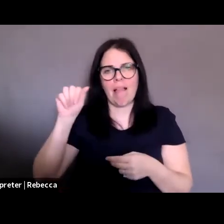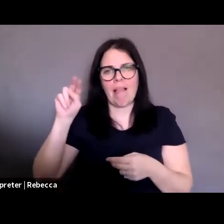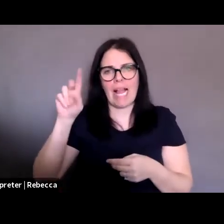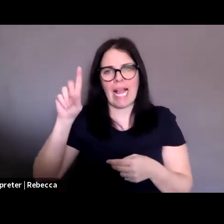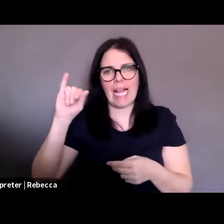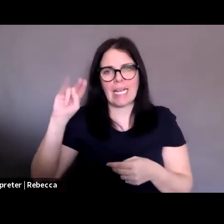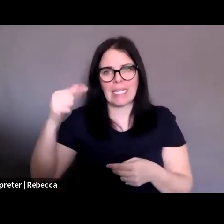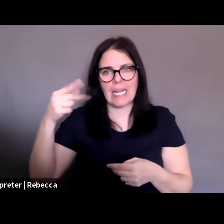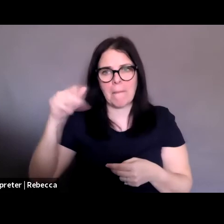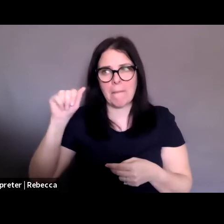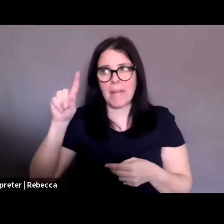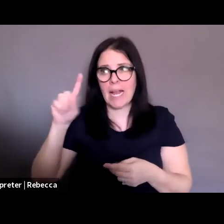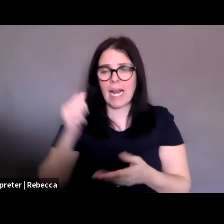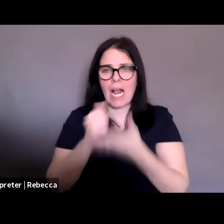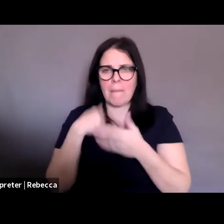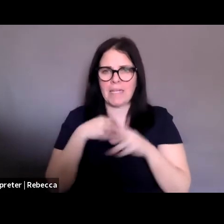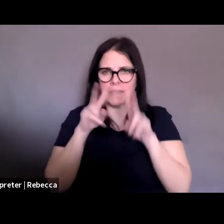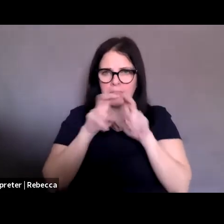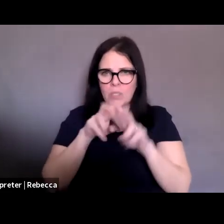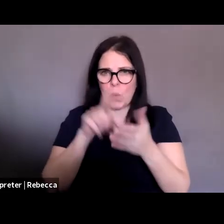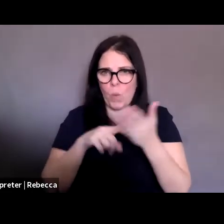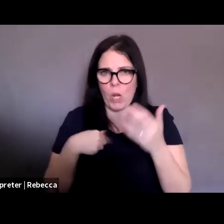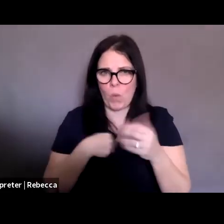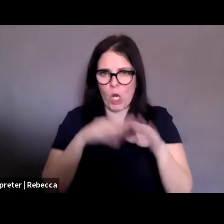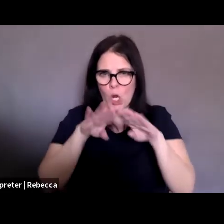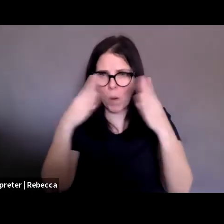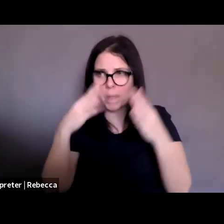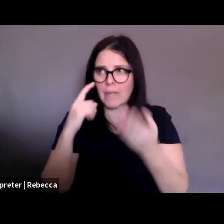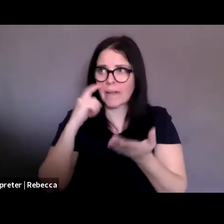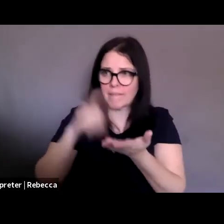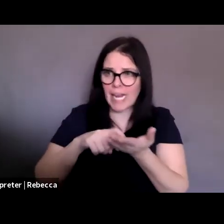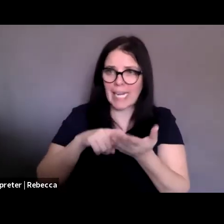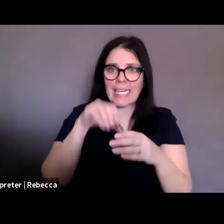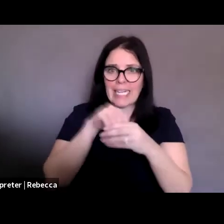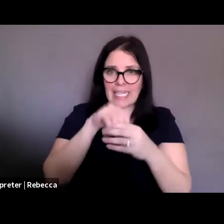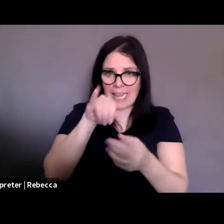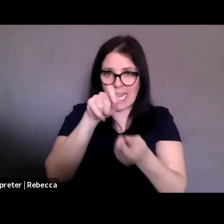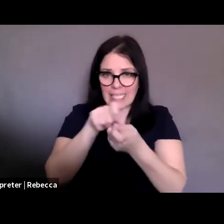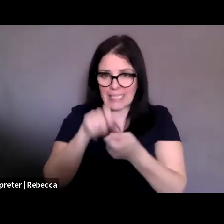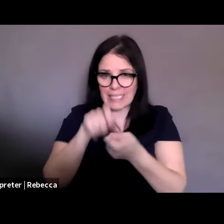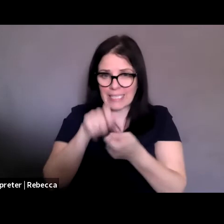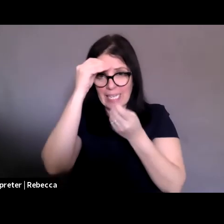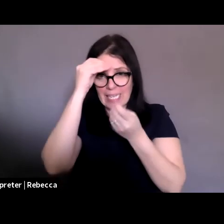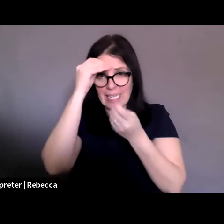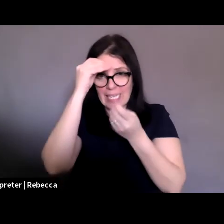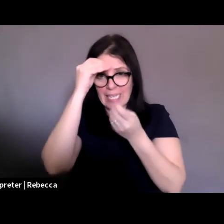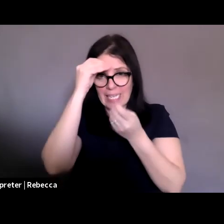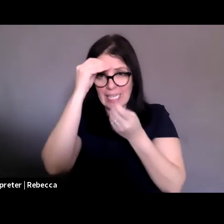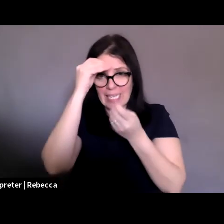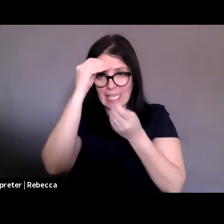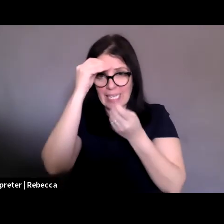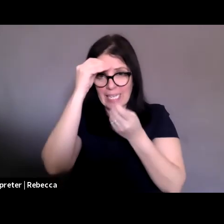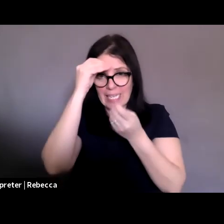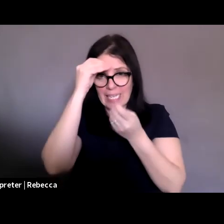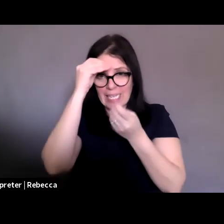we're uncovering and finding in the detailed analysis, and then filling out